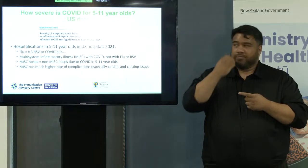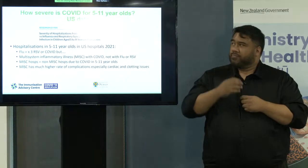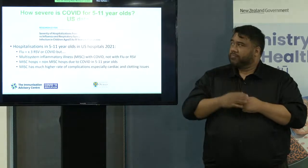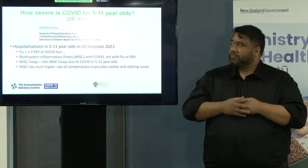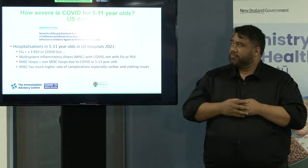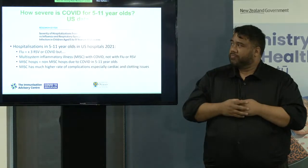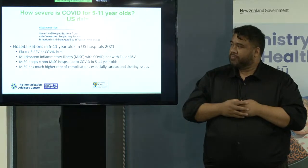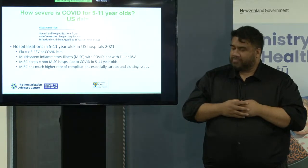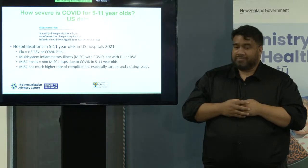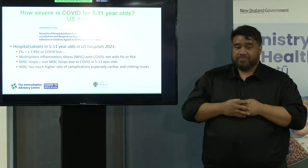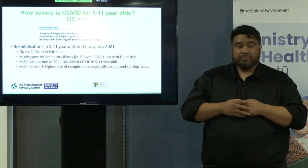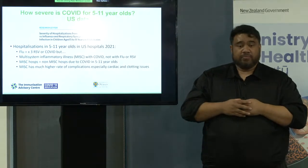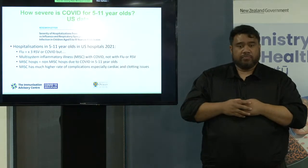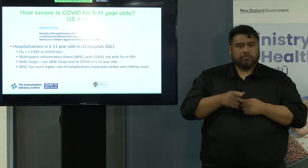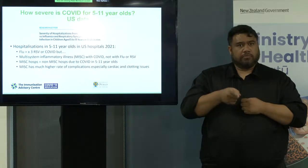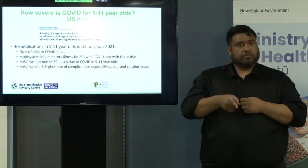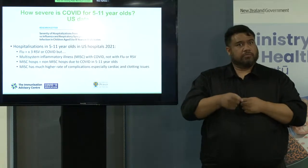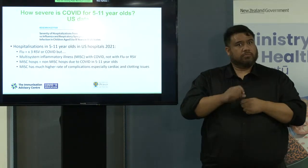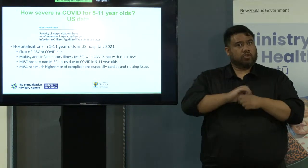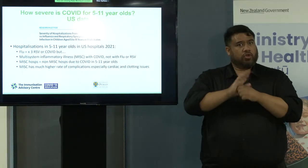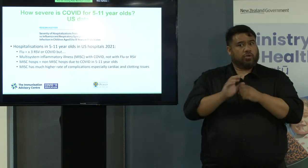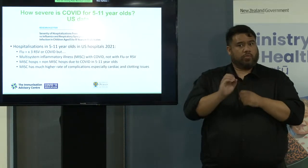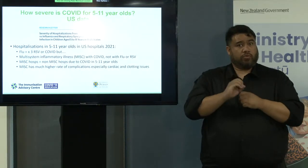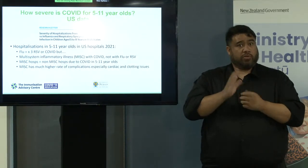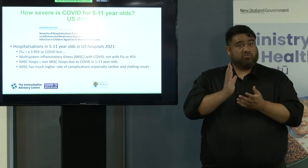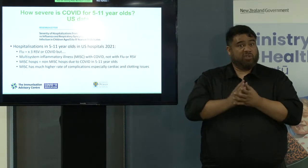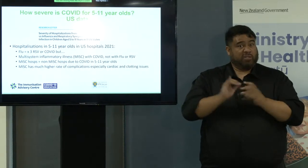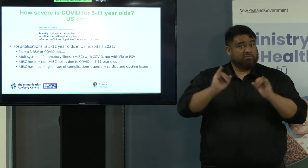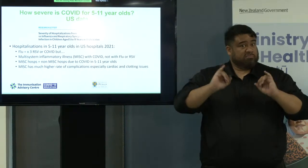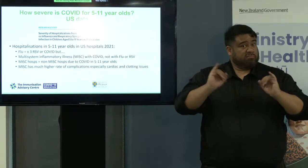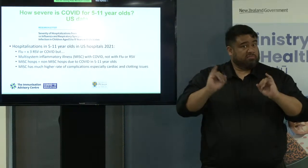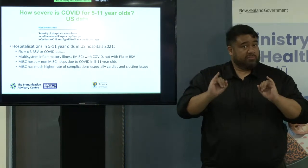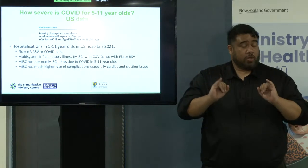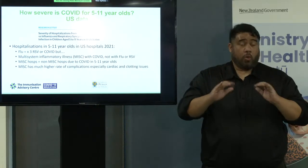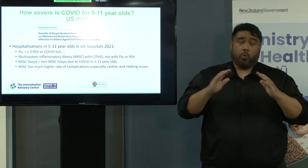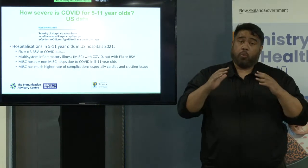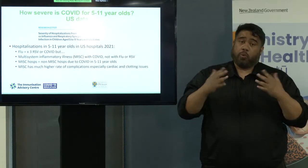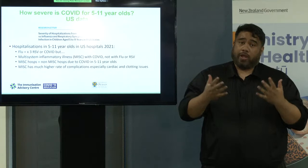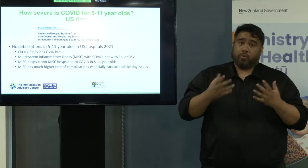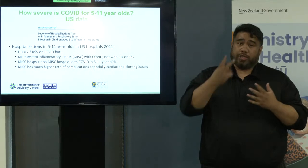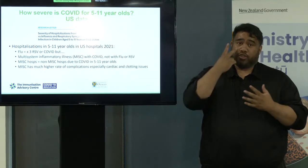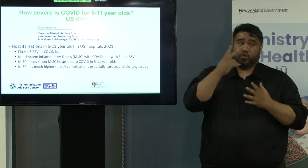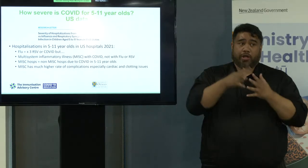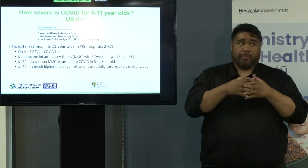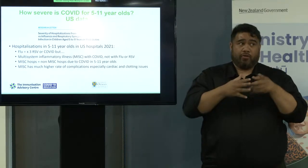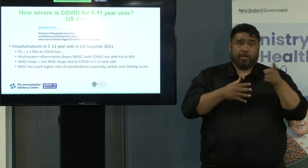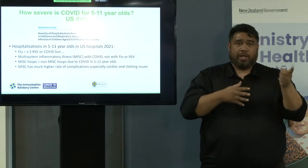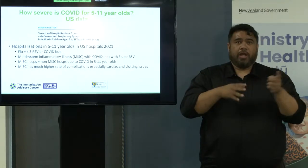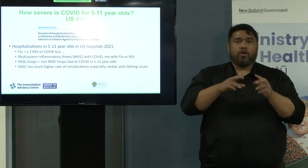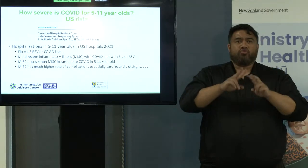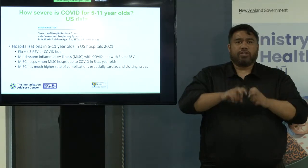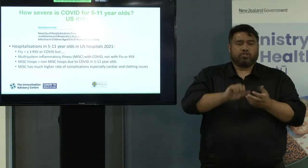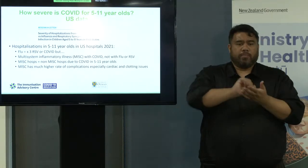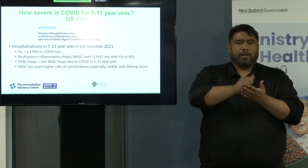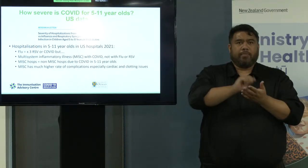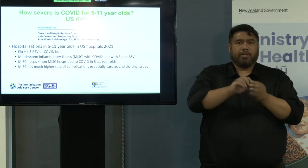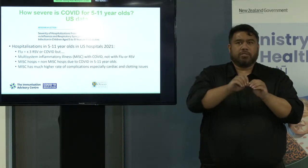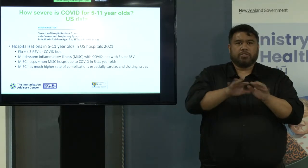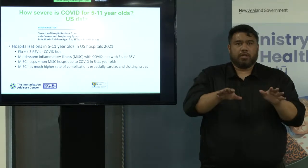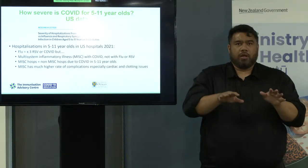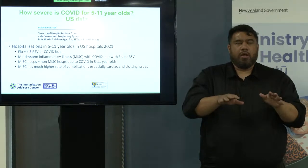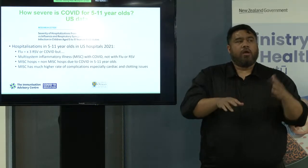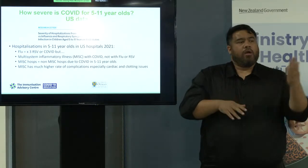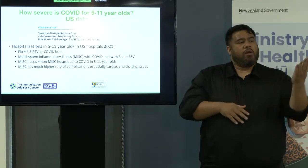how severe is it? There's a nice comparison recently published from the US, which gives us a bit of a